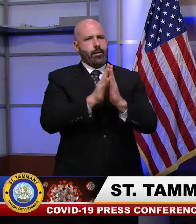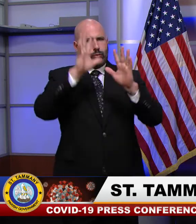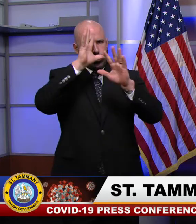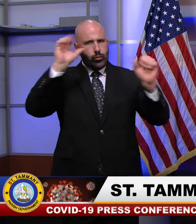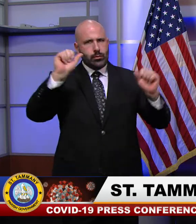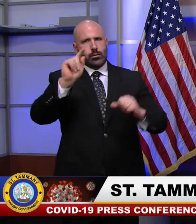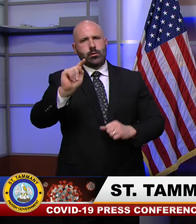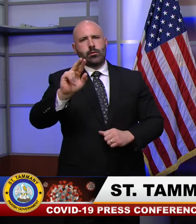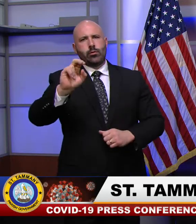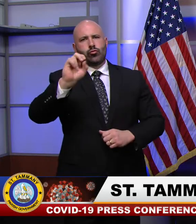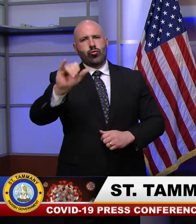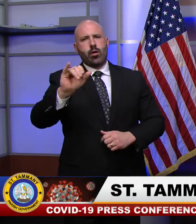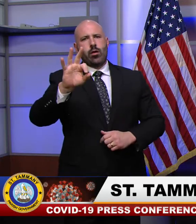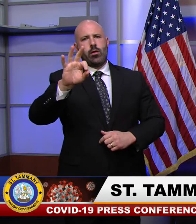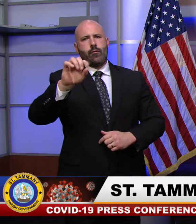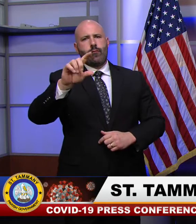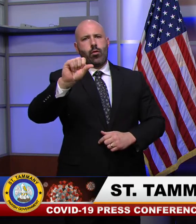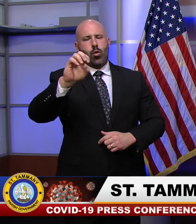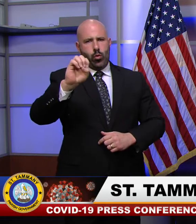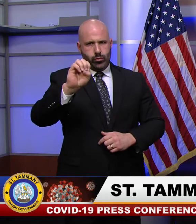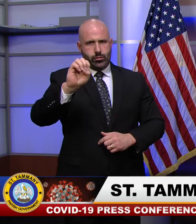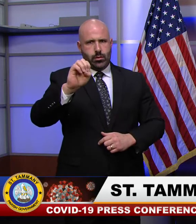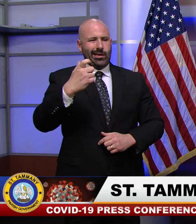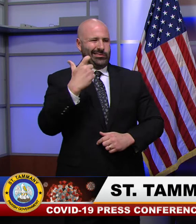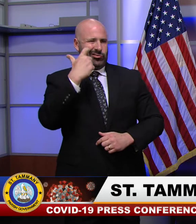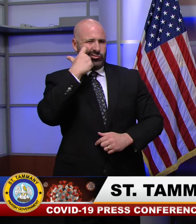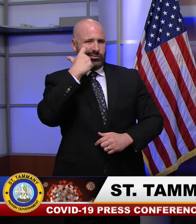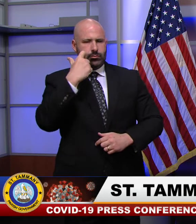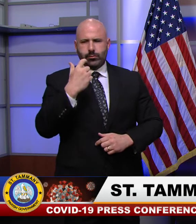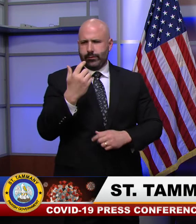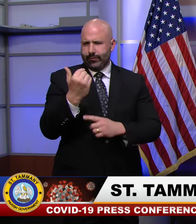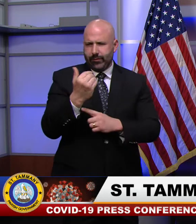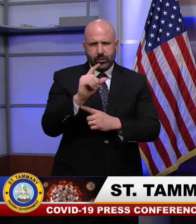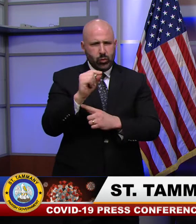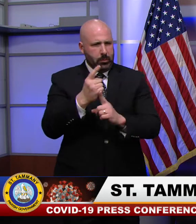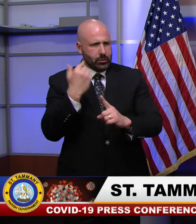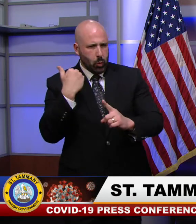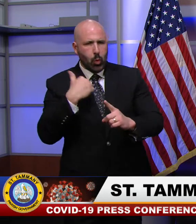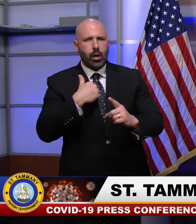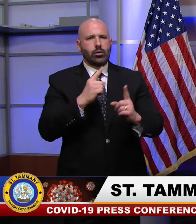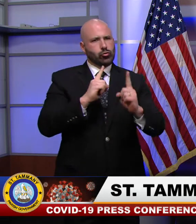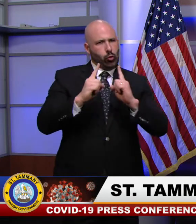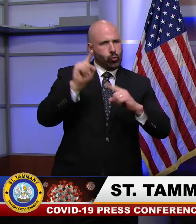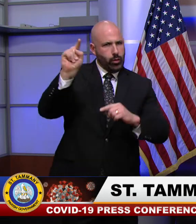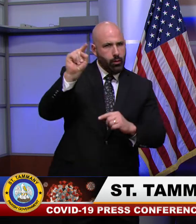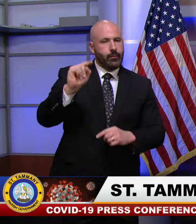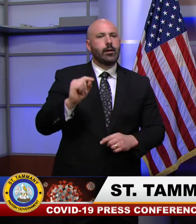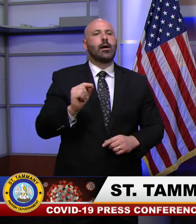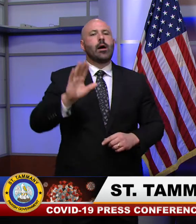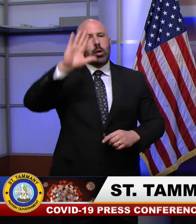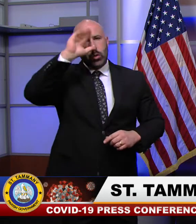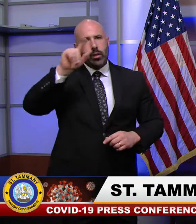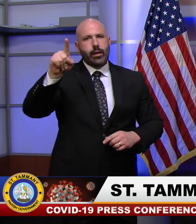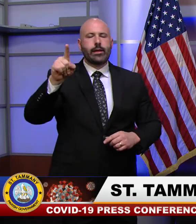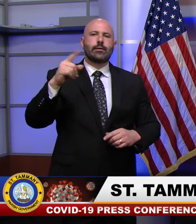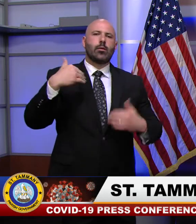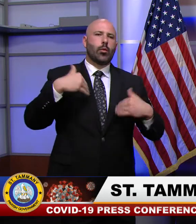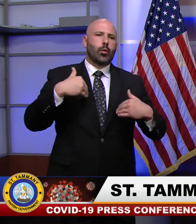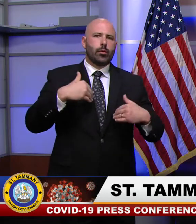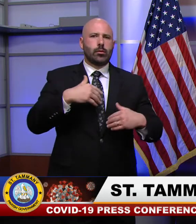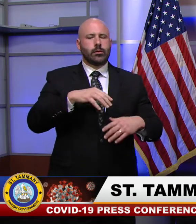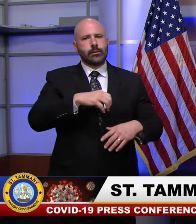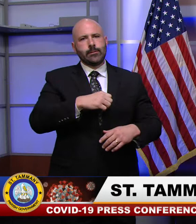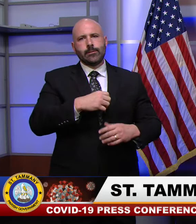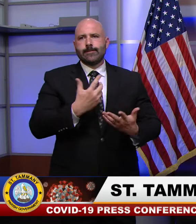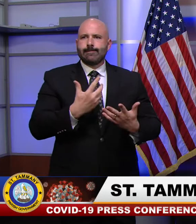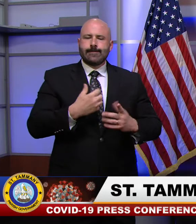who actually I just had a conversation with about 15 to 20 minutes ago. I know that he is very disheartened about it and is